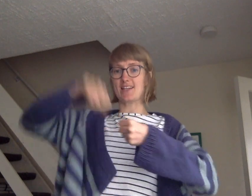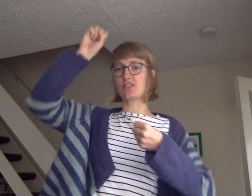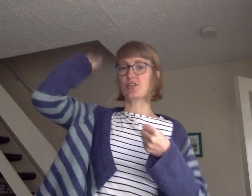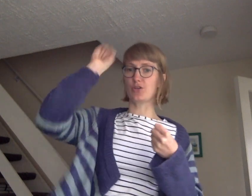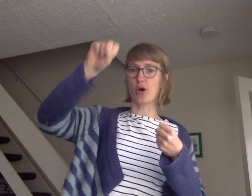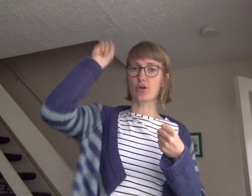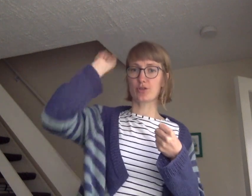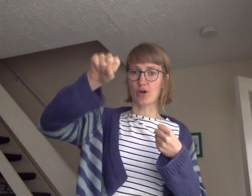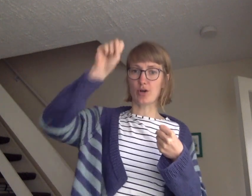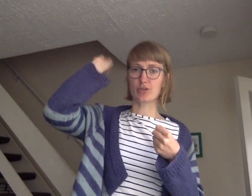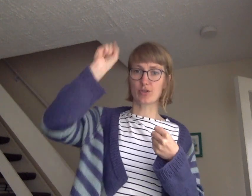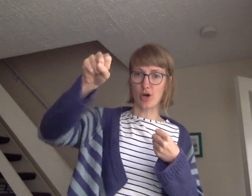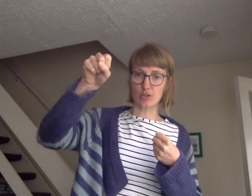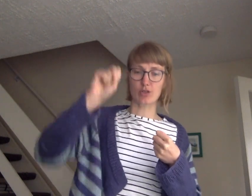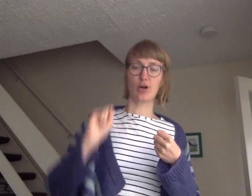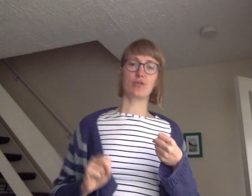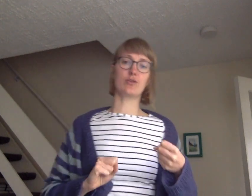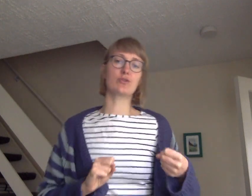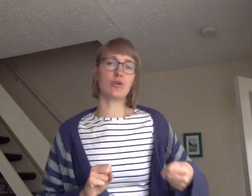and knocked on the door.